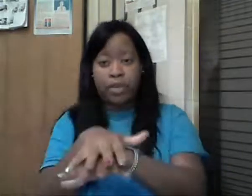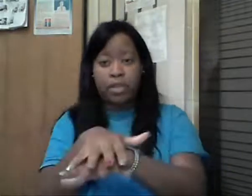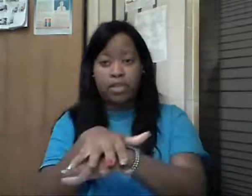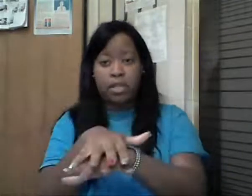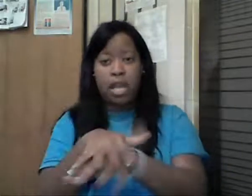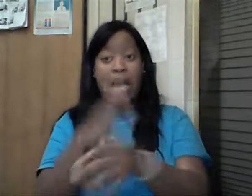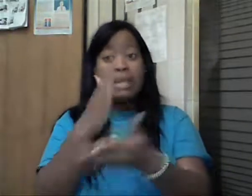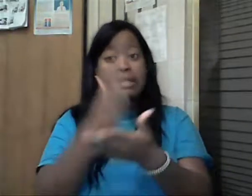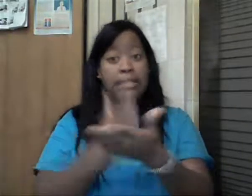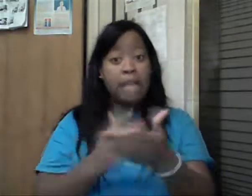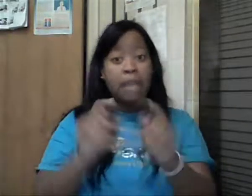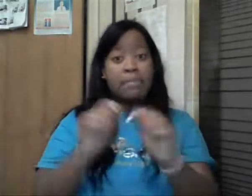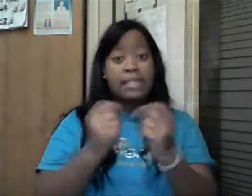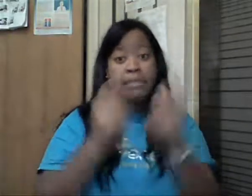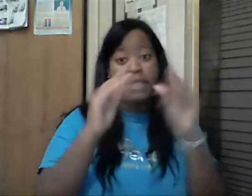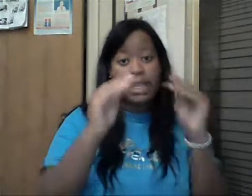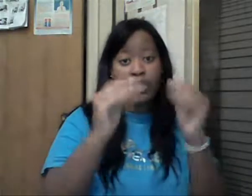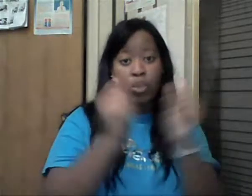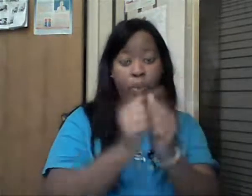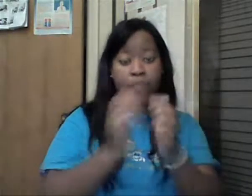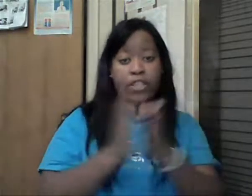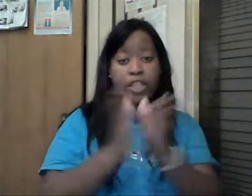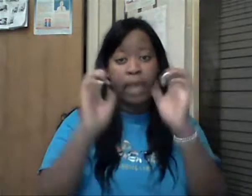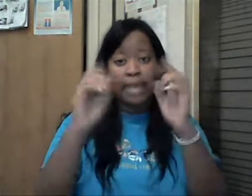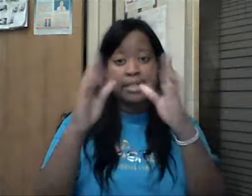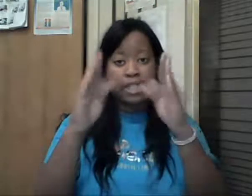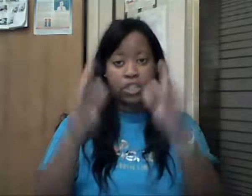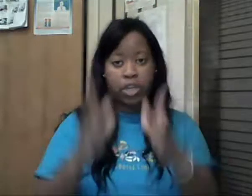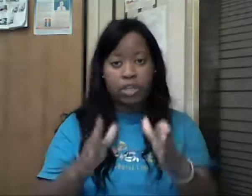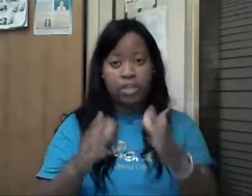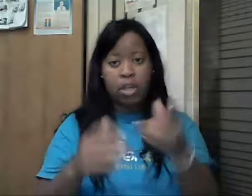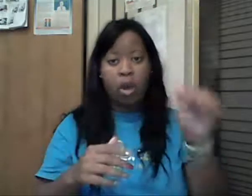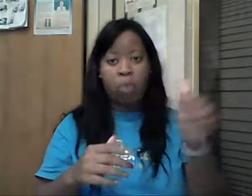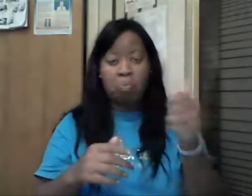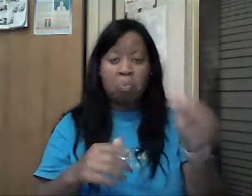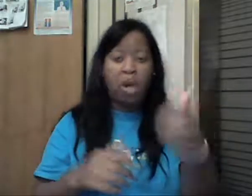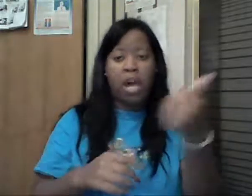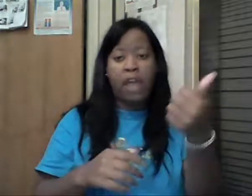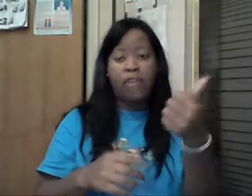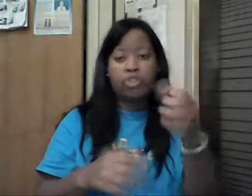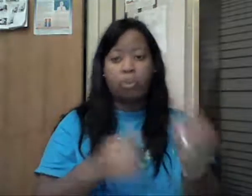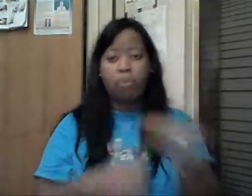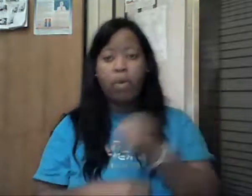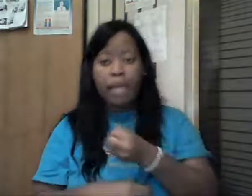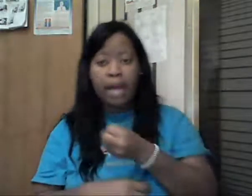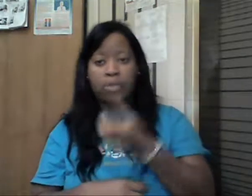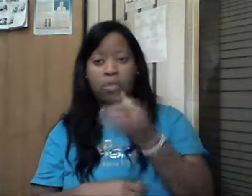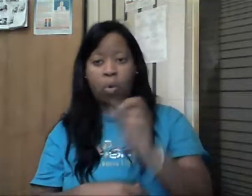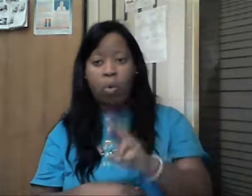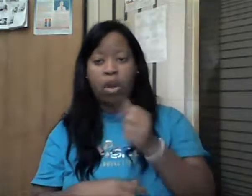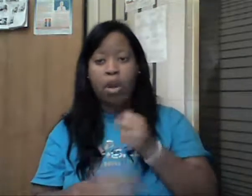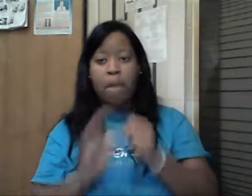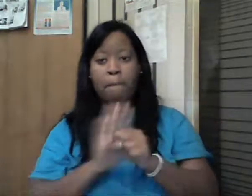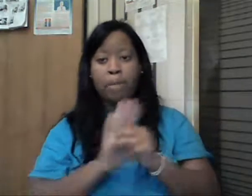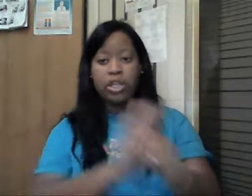mainstreamed. Some team teach with the general ed teachers, while others do pull out or push